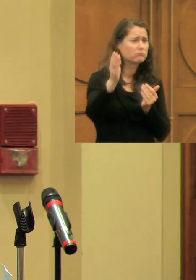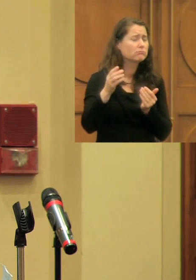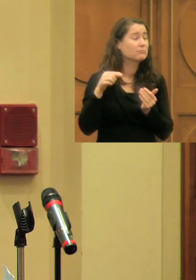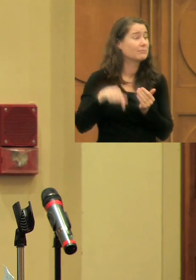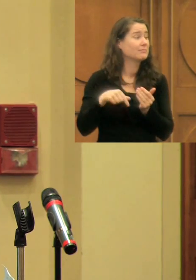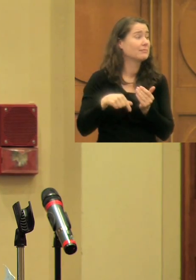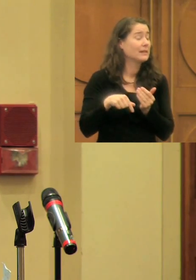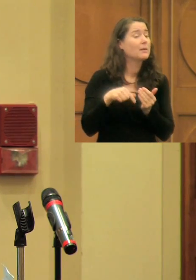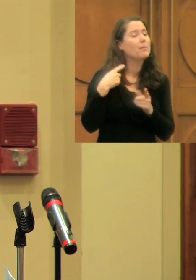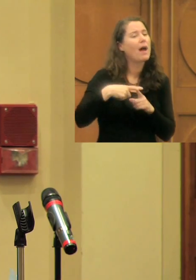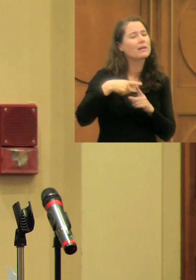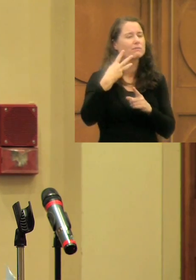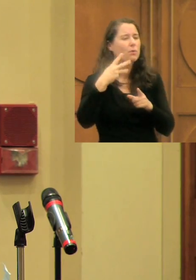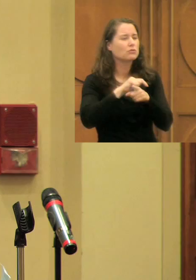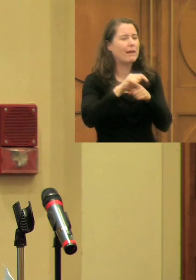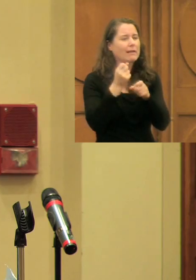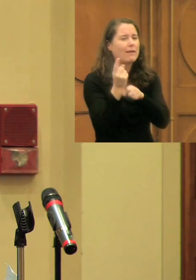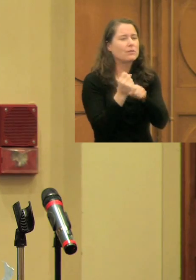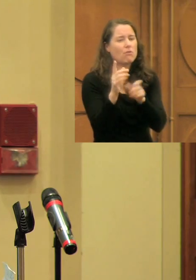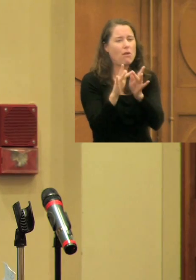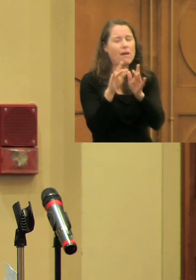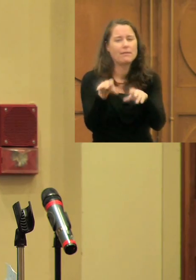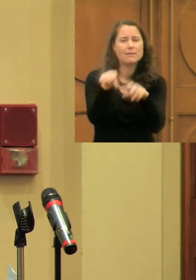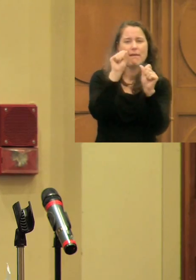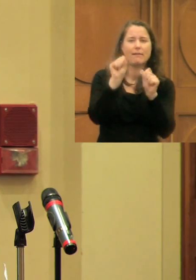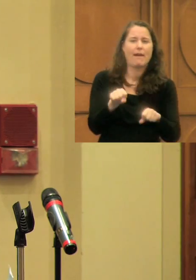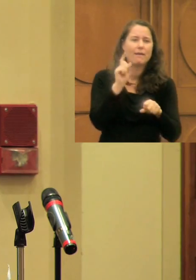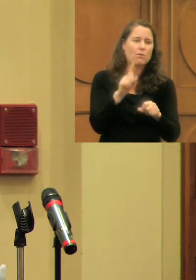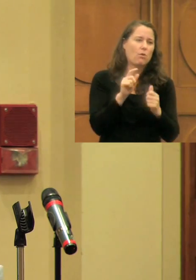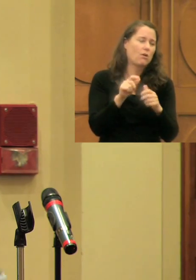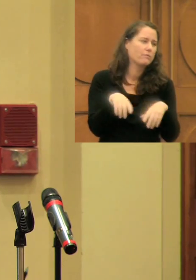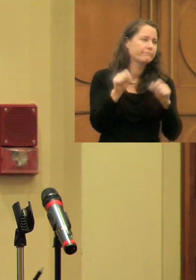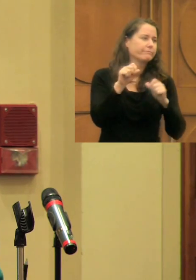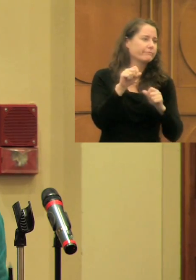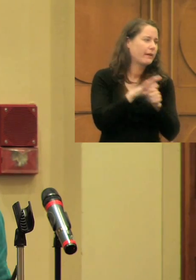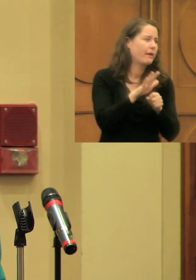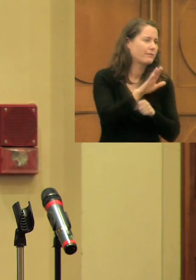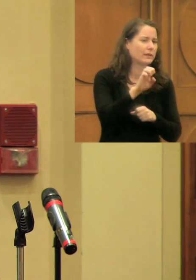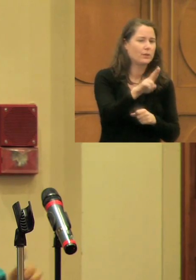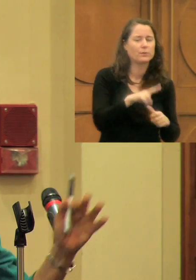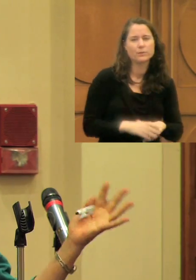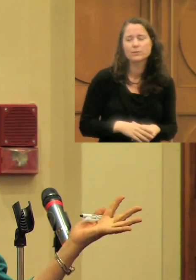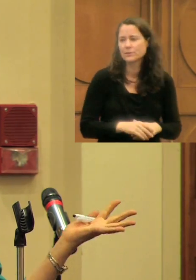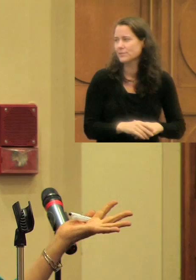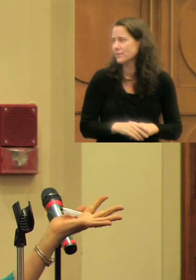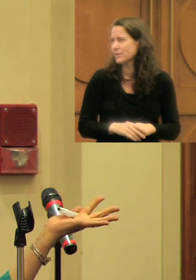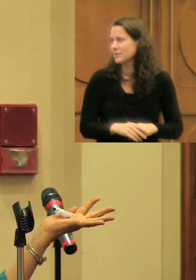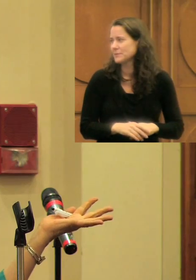4 trainings each year online to also obtain CEUs. I mean, every